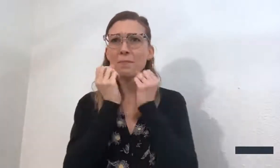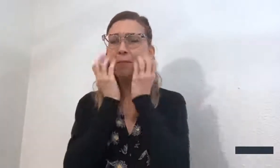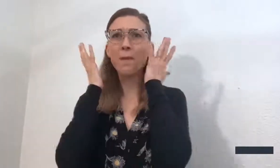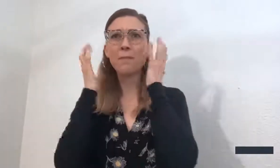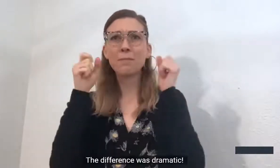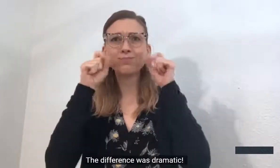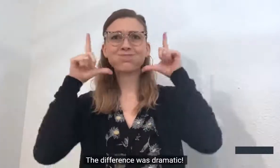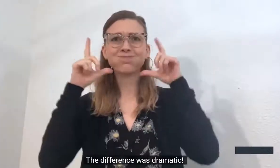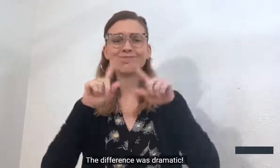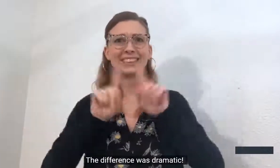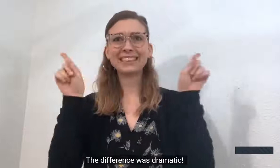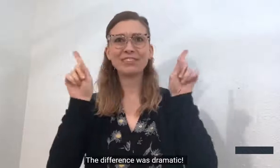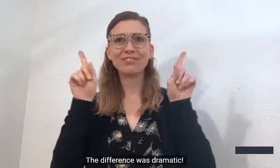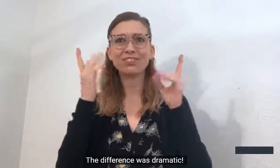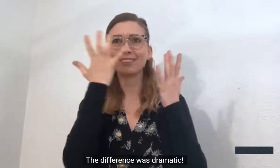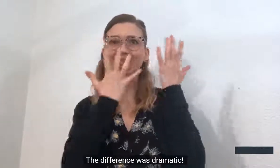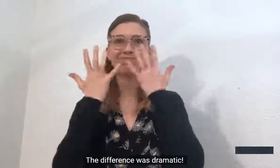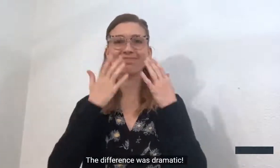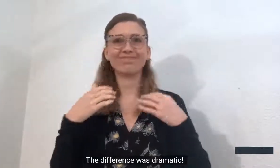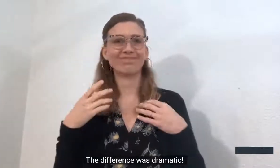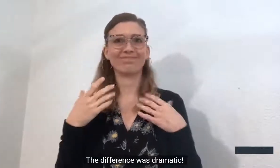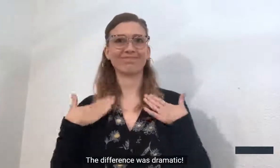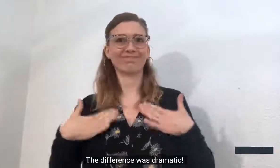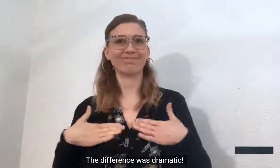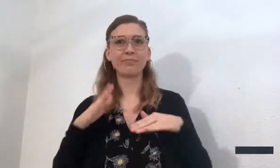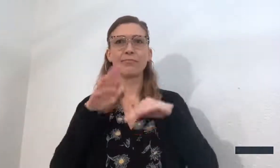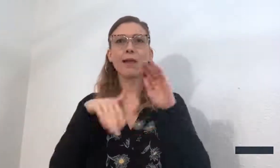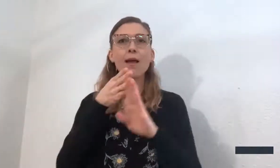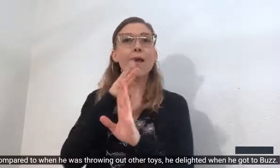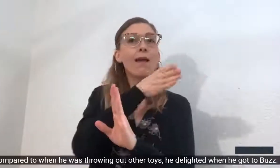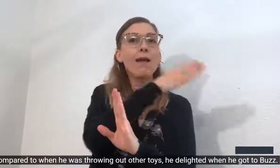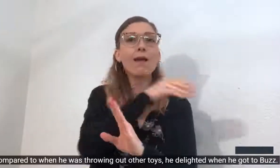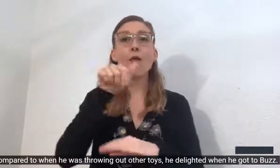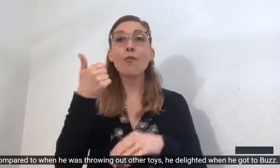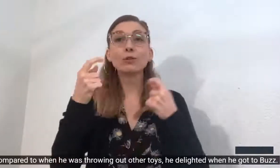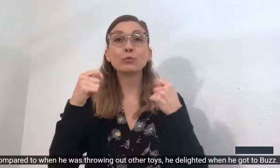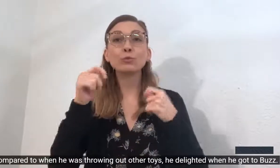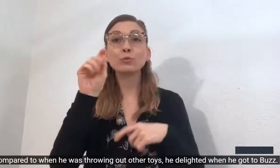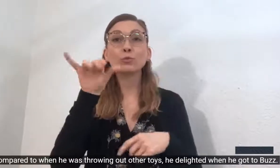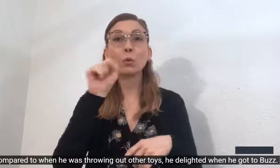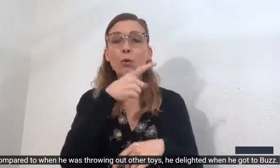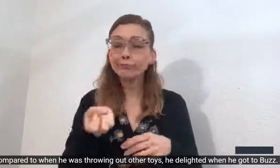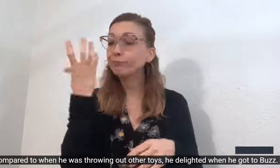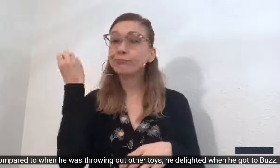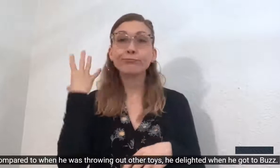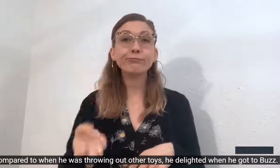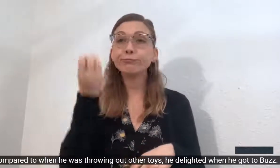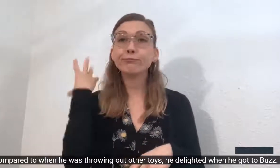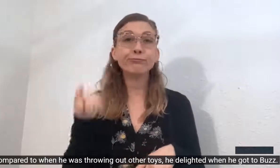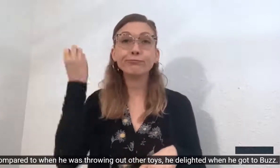He lit up. His whole face was different, and it was a dramatic difference. Different than before. He was pulling out other toys and